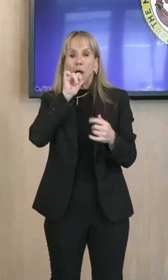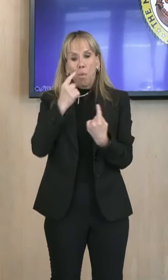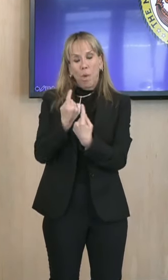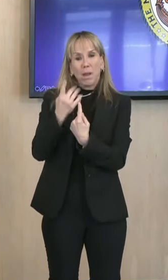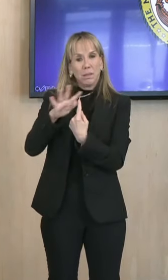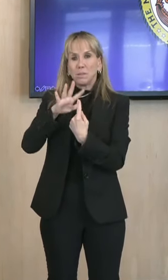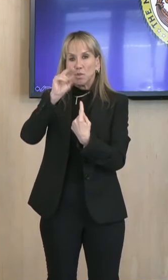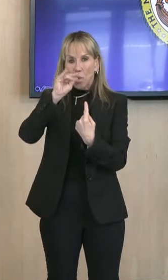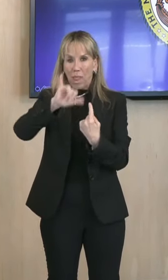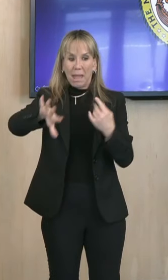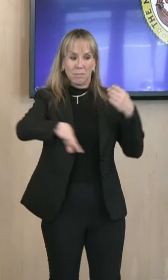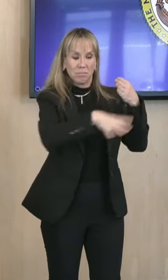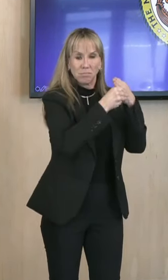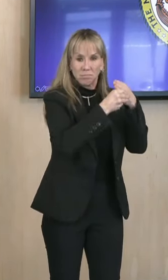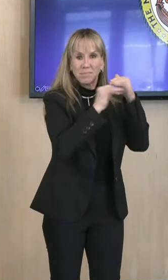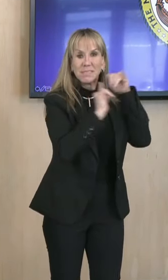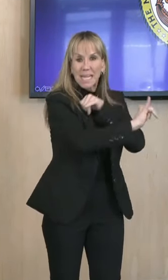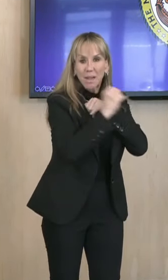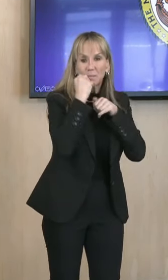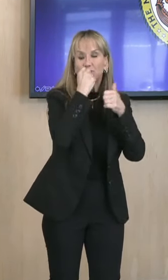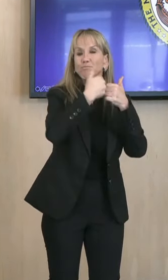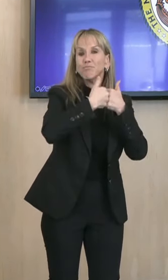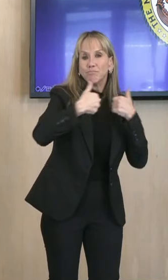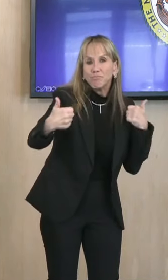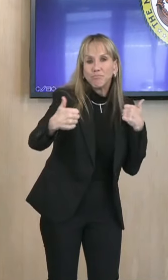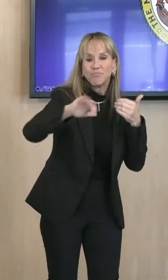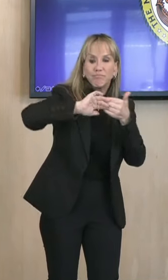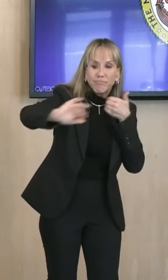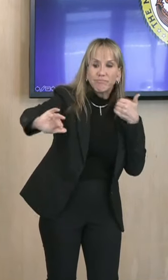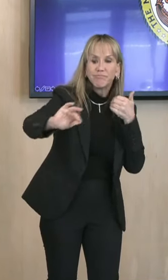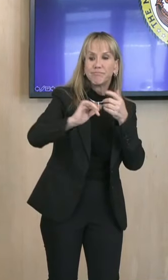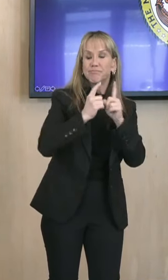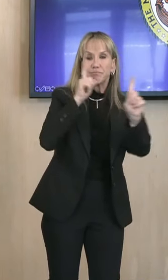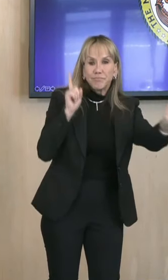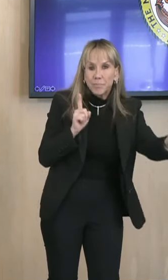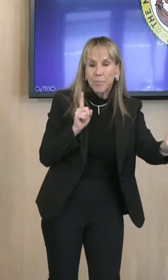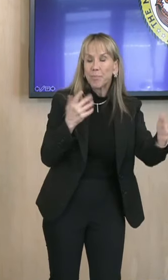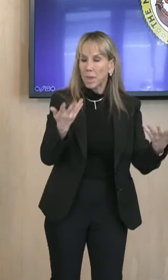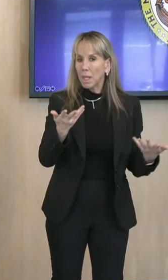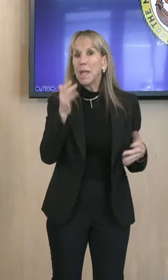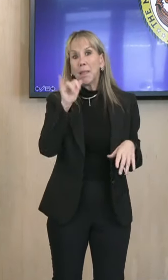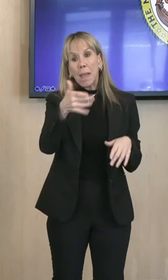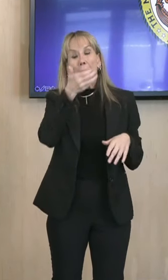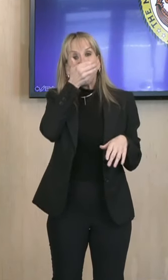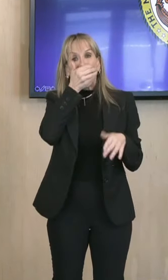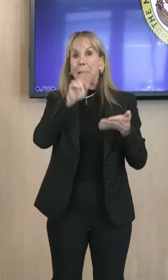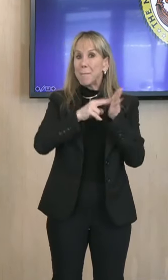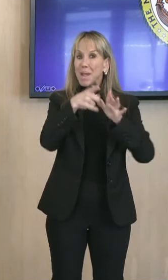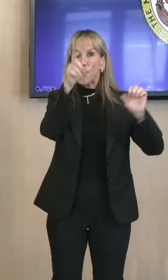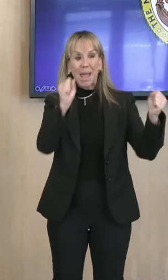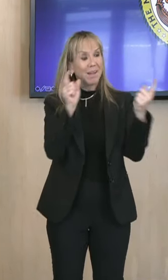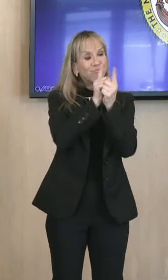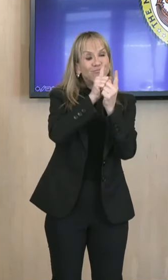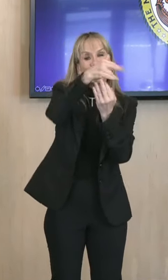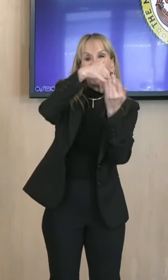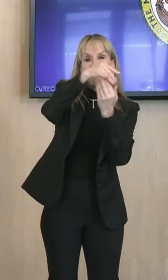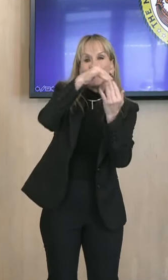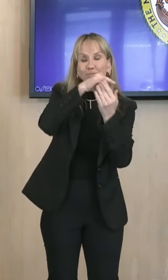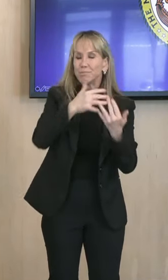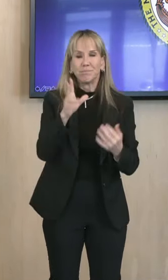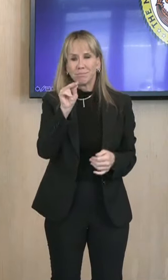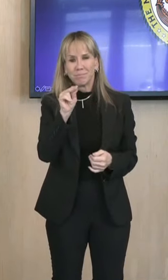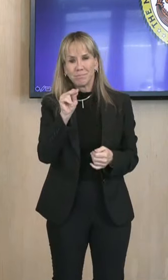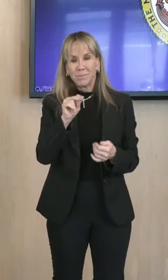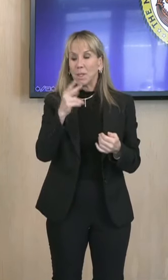that is done. Using a mask does not allow you to avoid physical distancing. Using a mask does not allow you to avoid washing your hands. Using